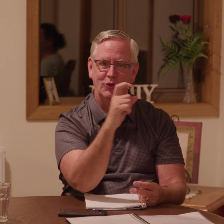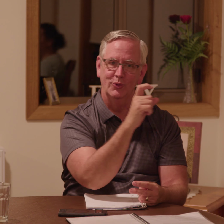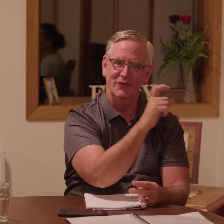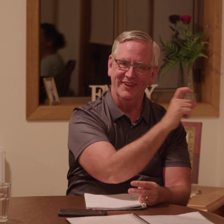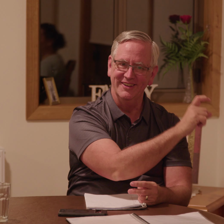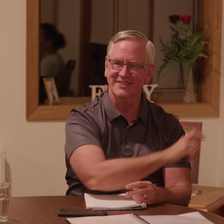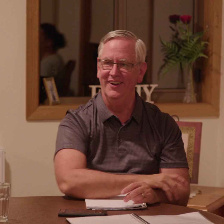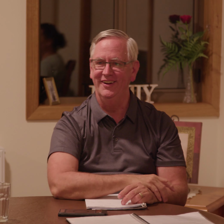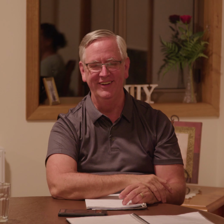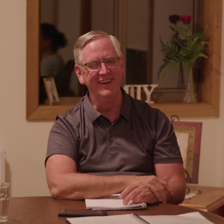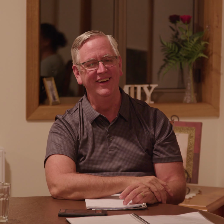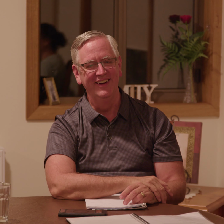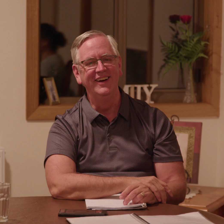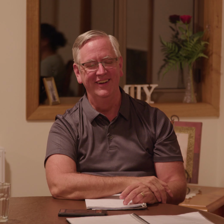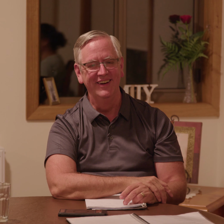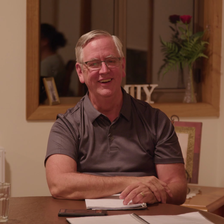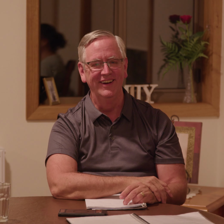changes change the word. Worm.